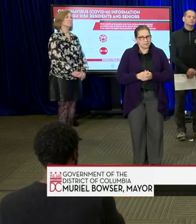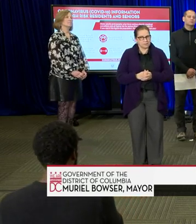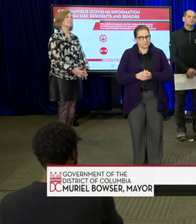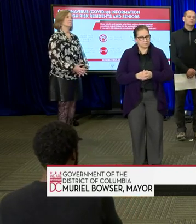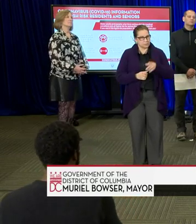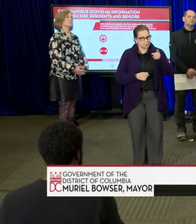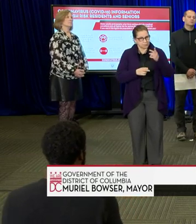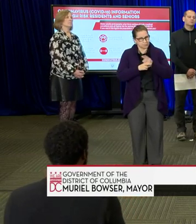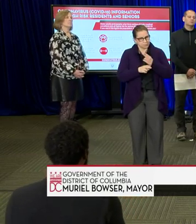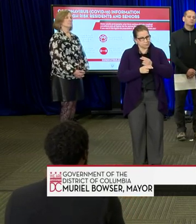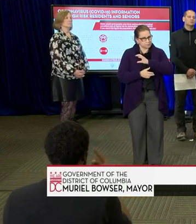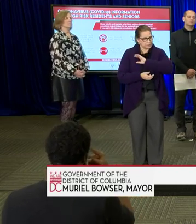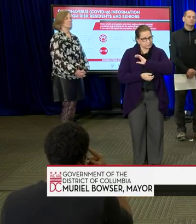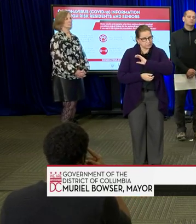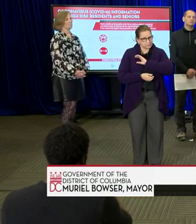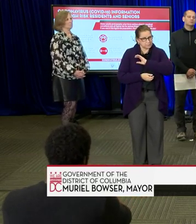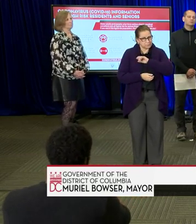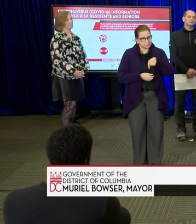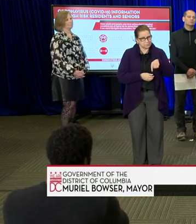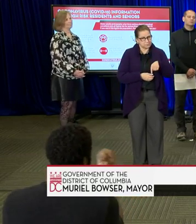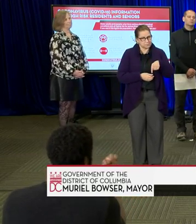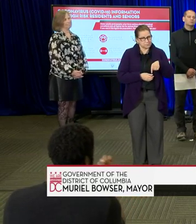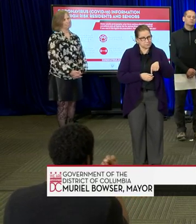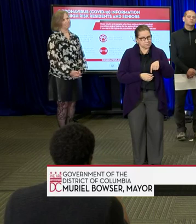was probably in the evening on Saturday.